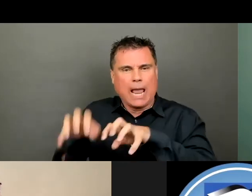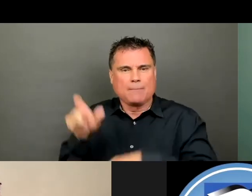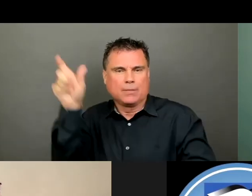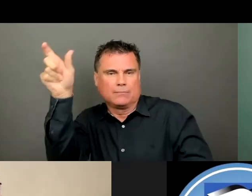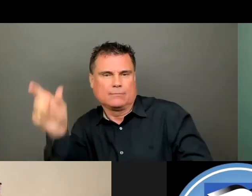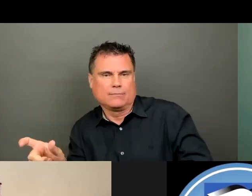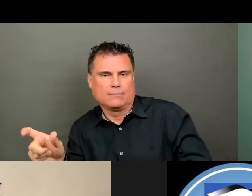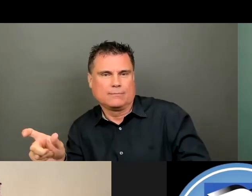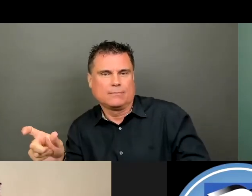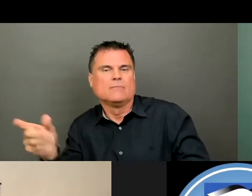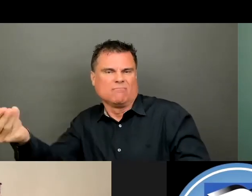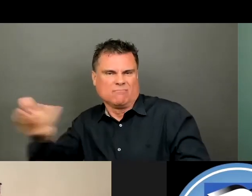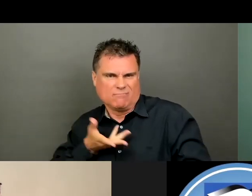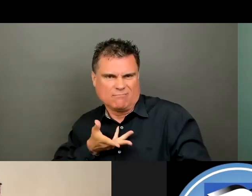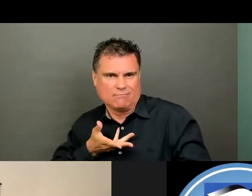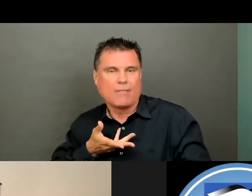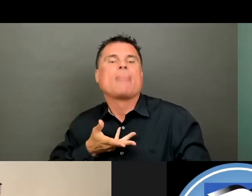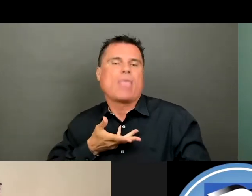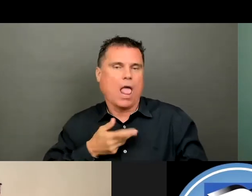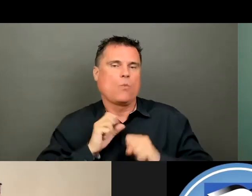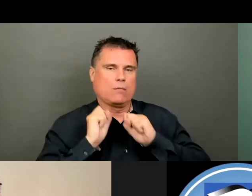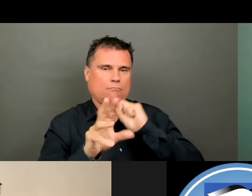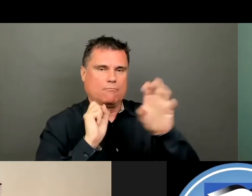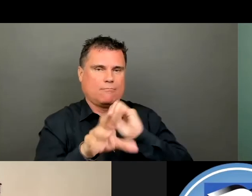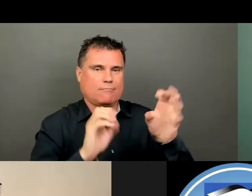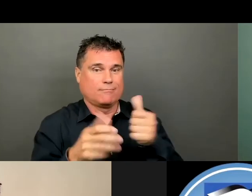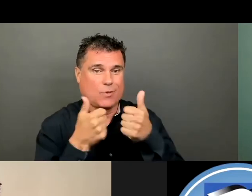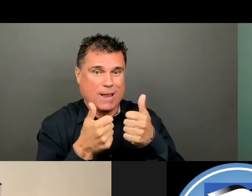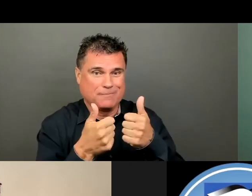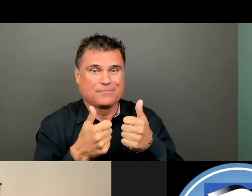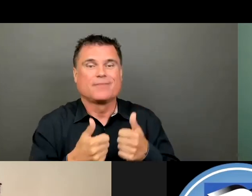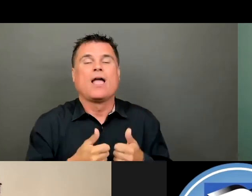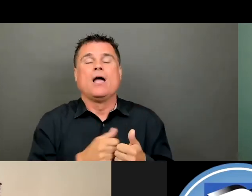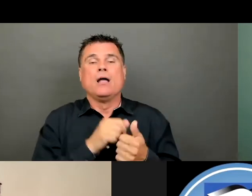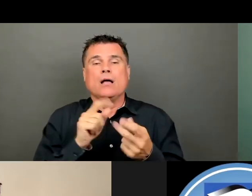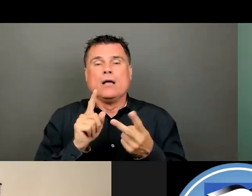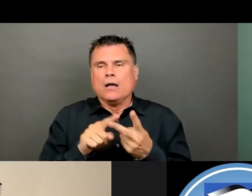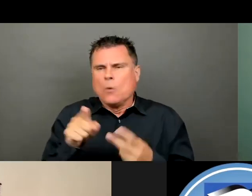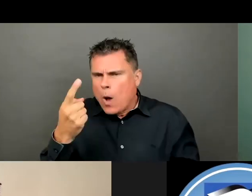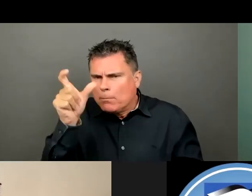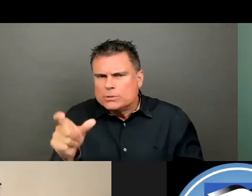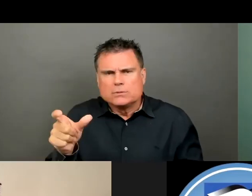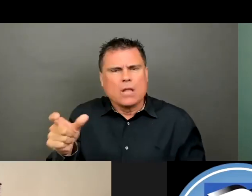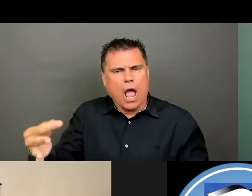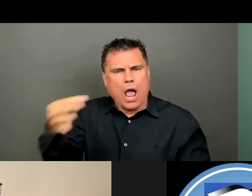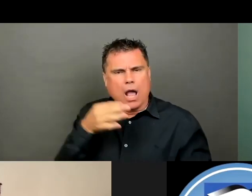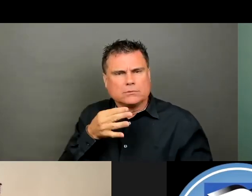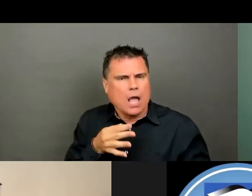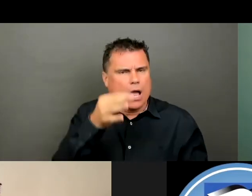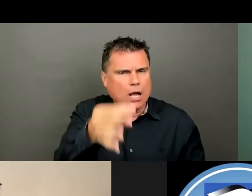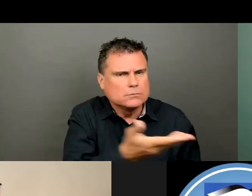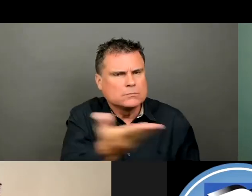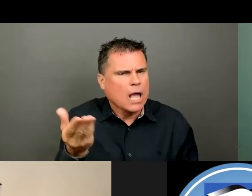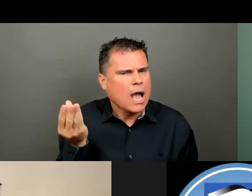if you can't spoke, if you want to speak English, please type your question into the chat box and then we will ask